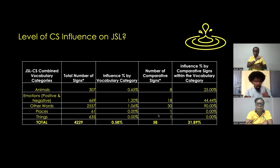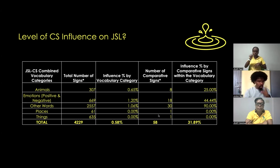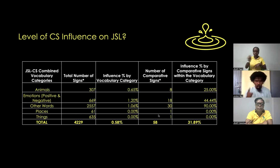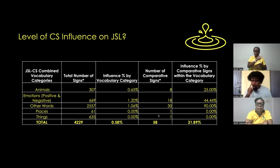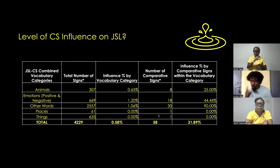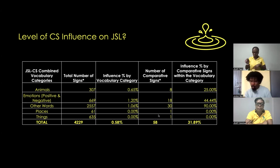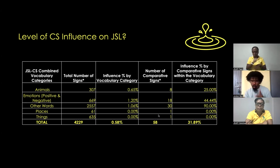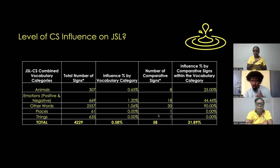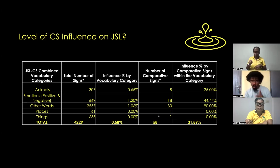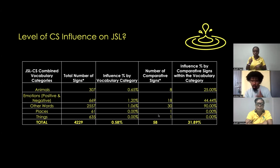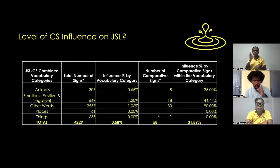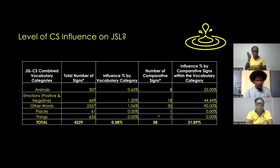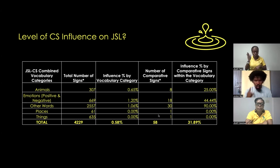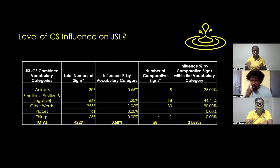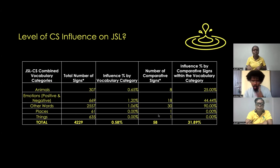then we analyze the both of them.